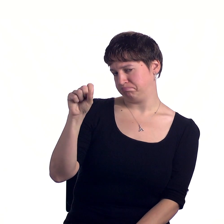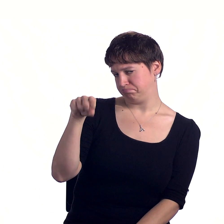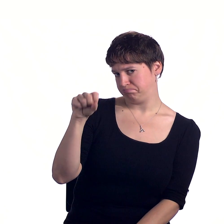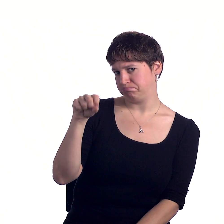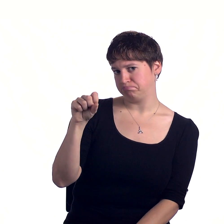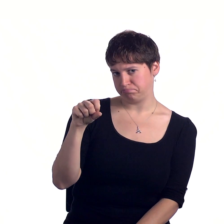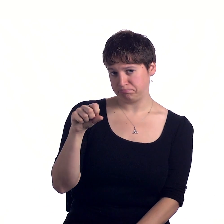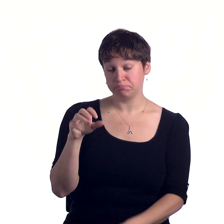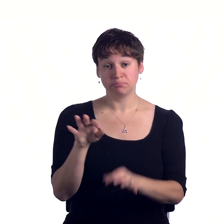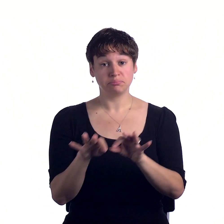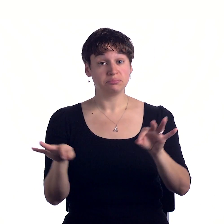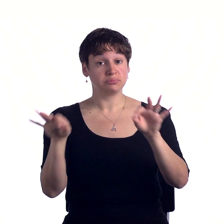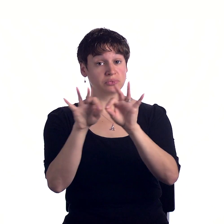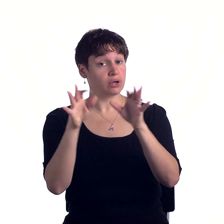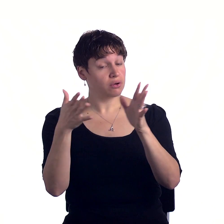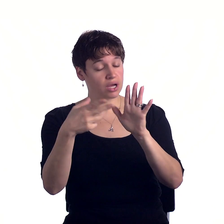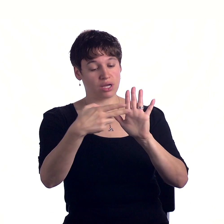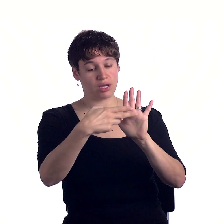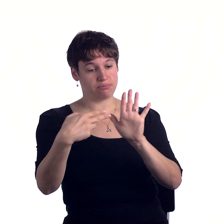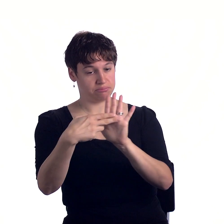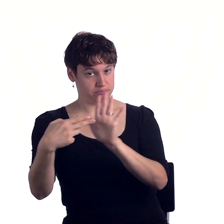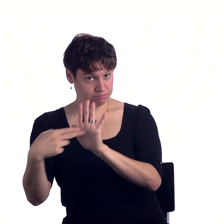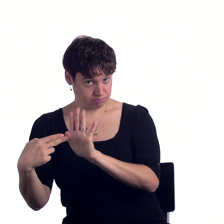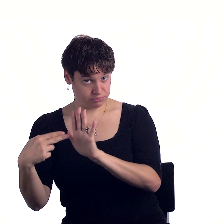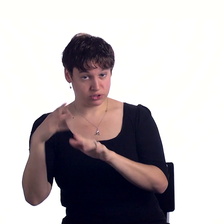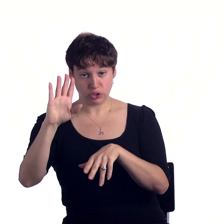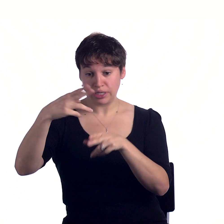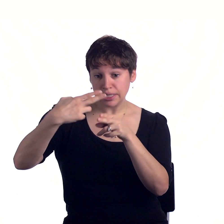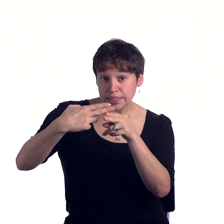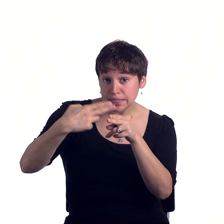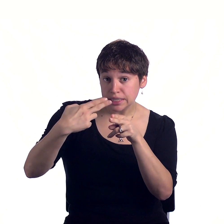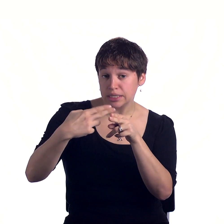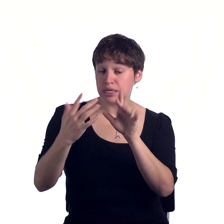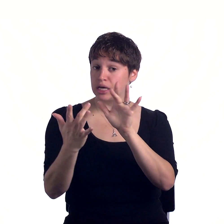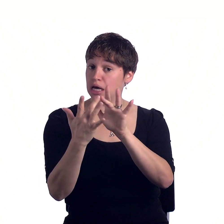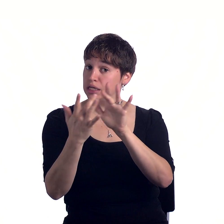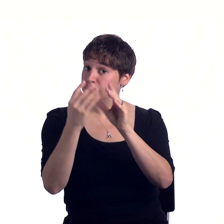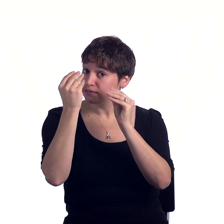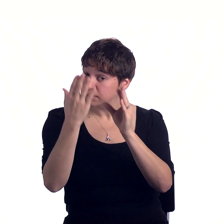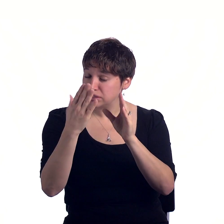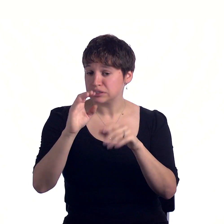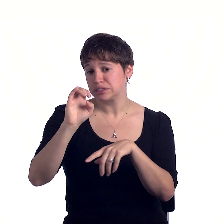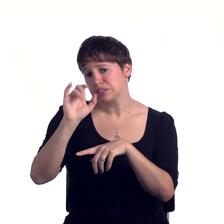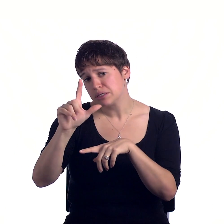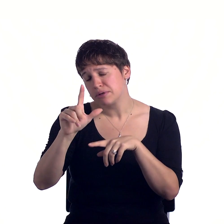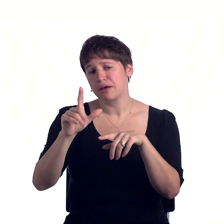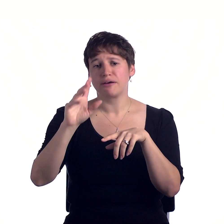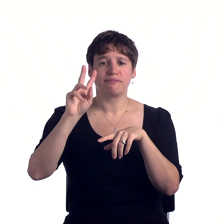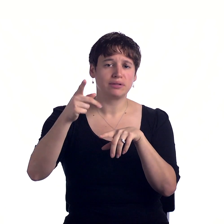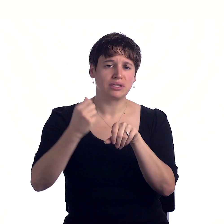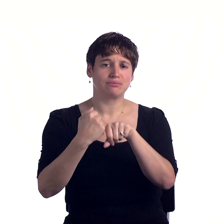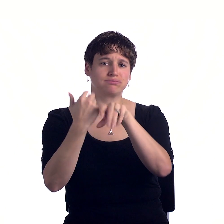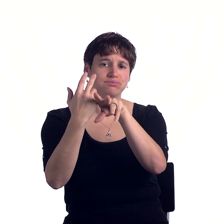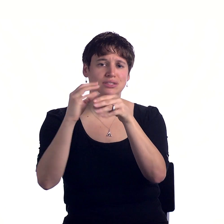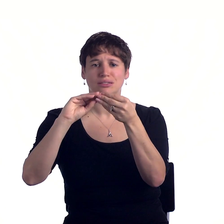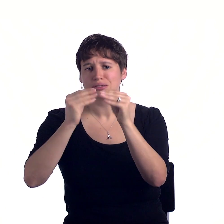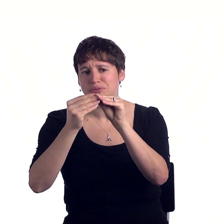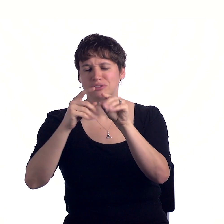Yes. Put your name and contact information on your assistive devices.